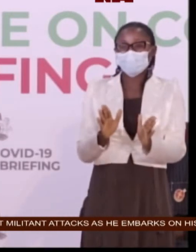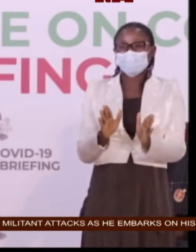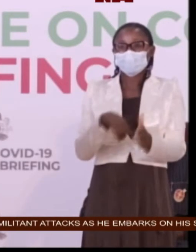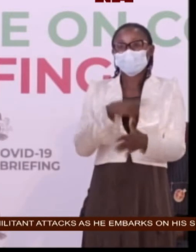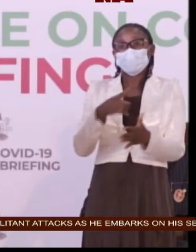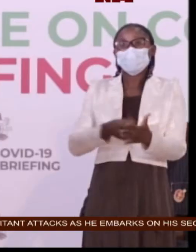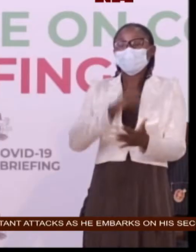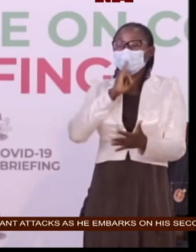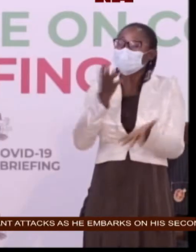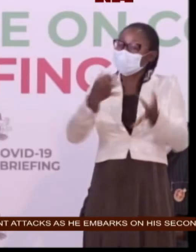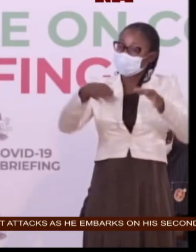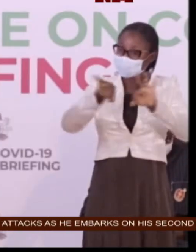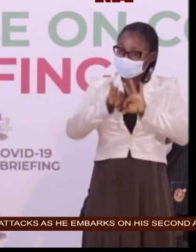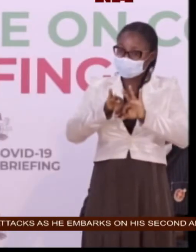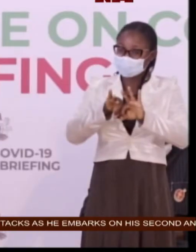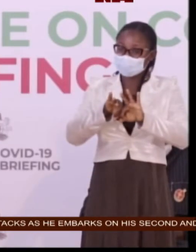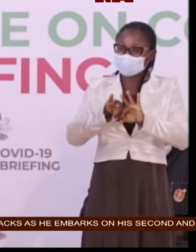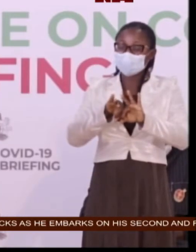This is necessary